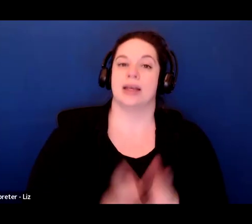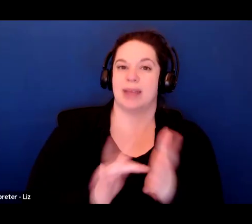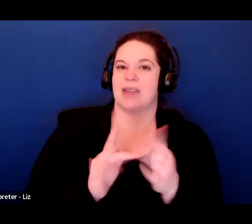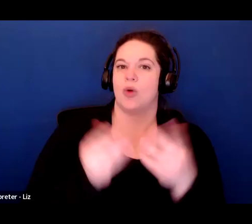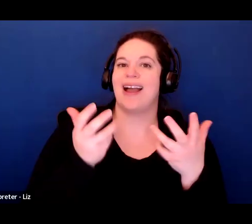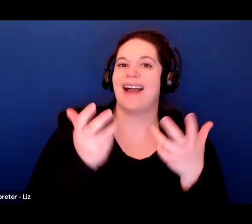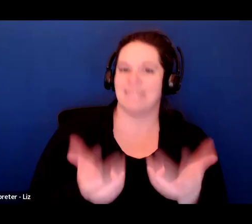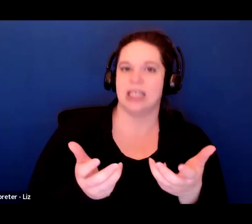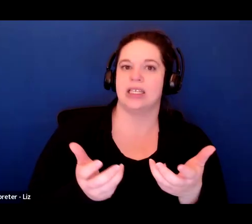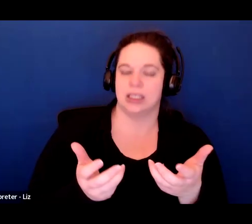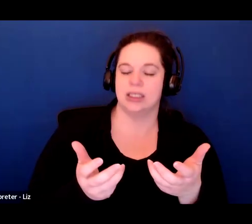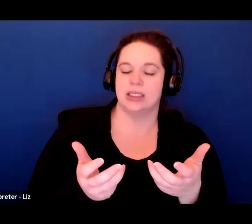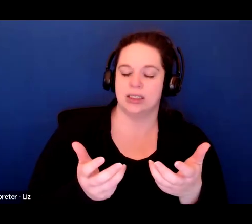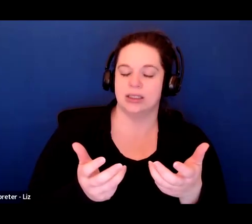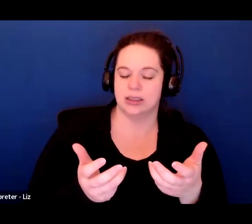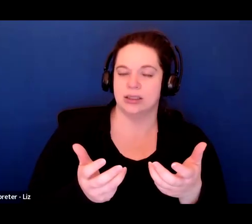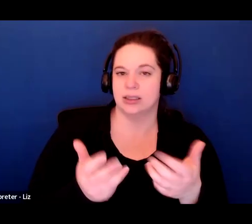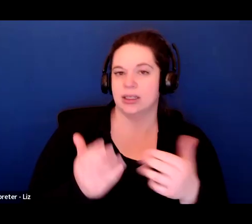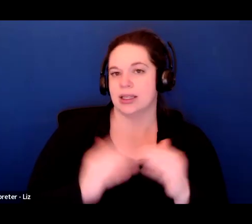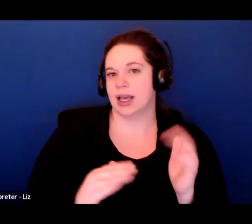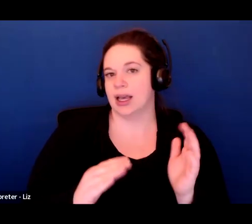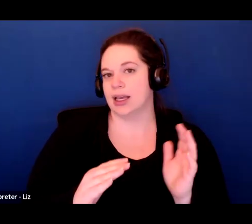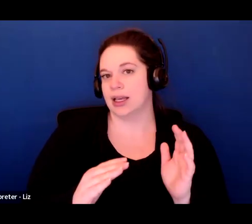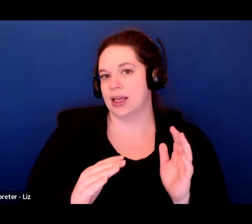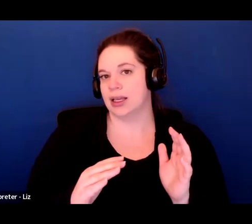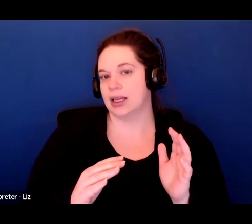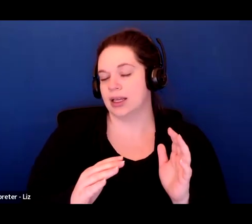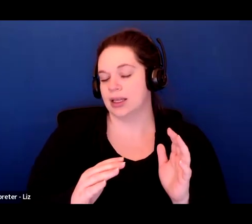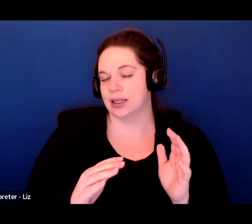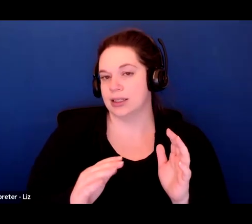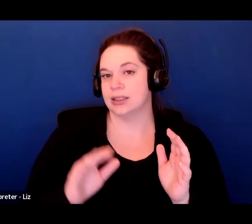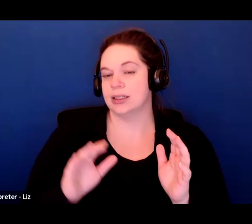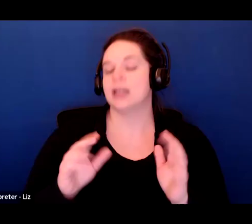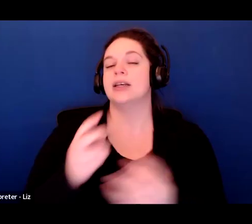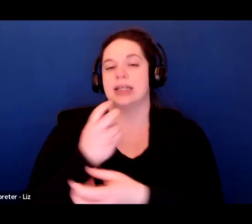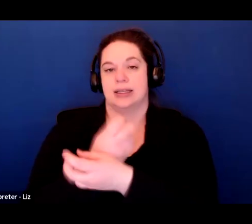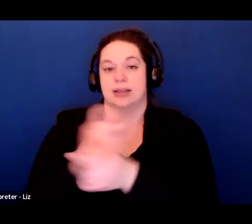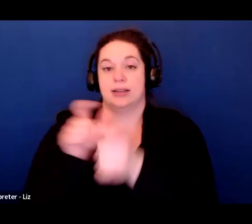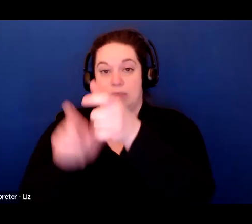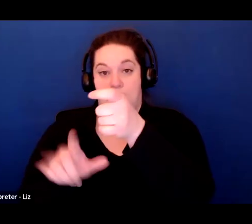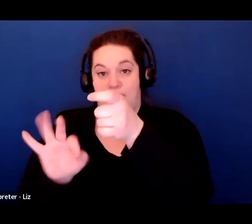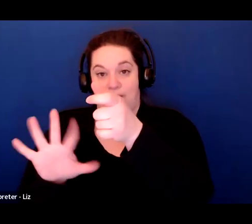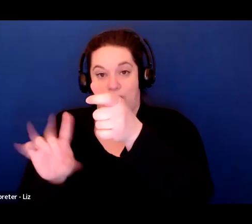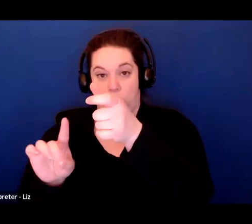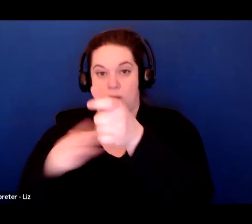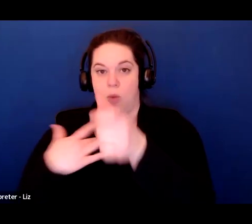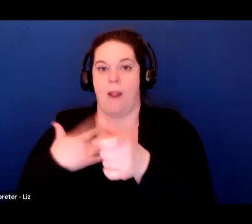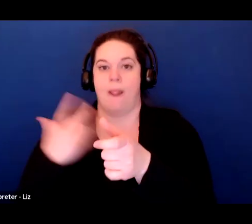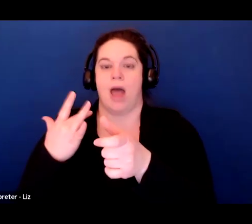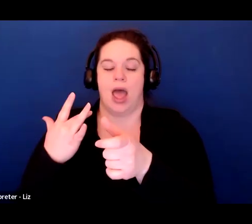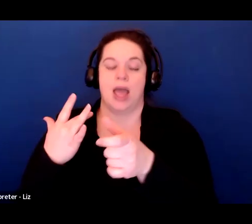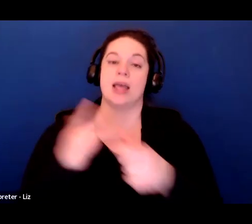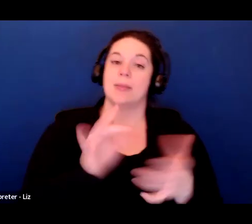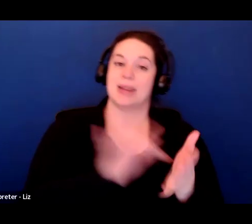heavier um, than your spinal fluid. So it stays down in the lower part of your spinal